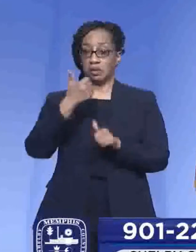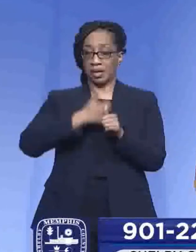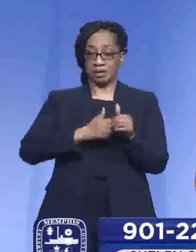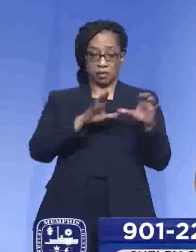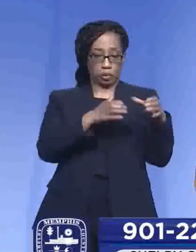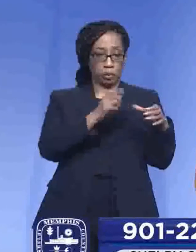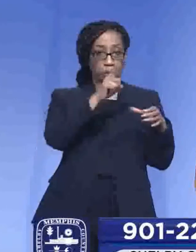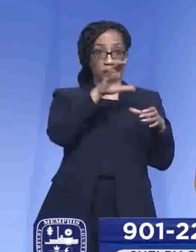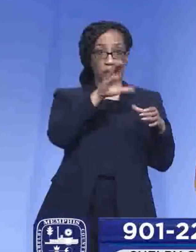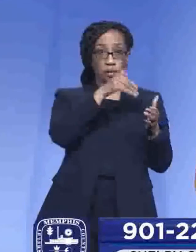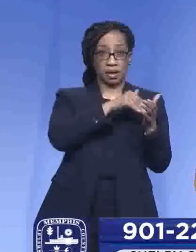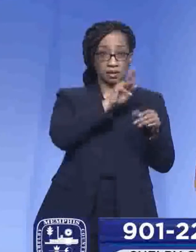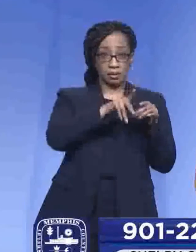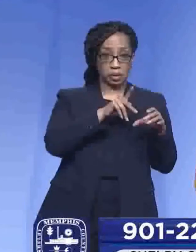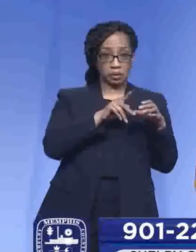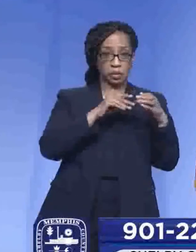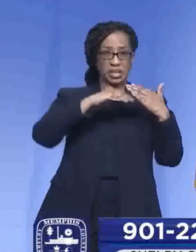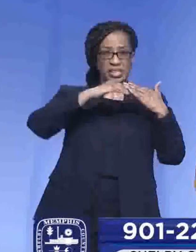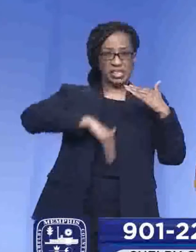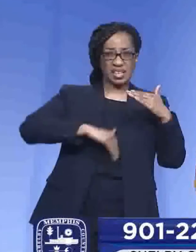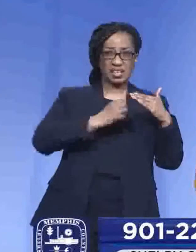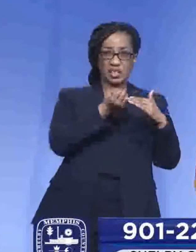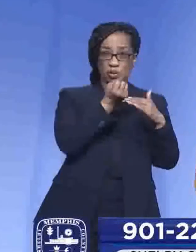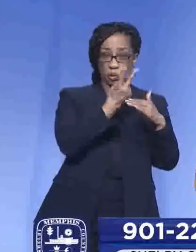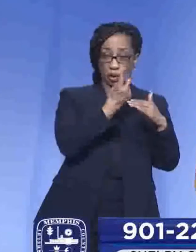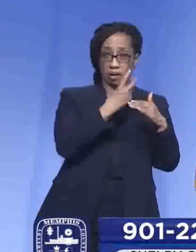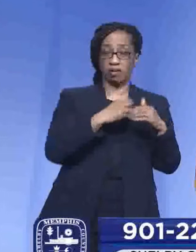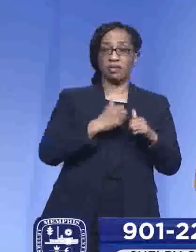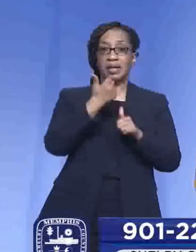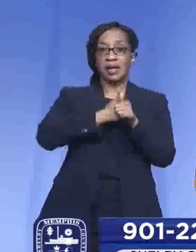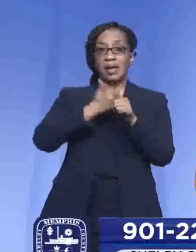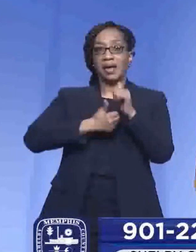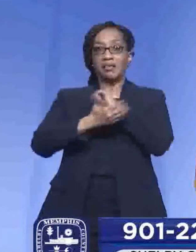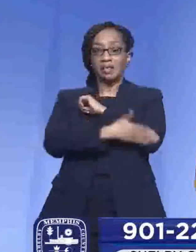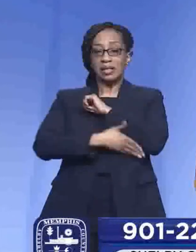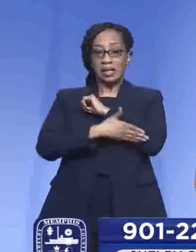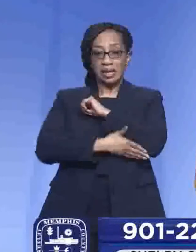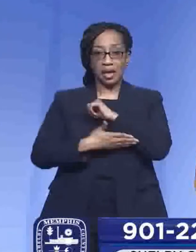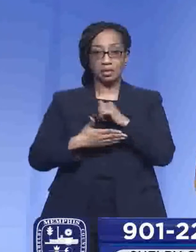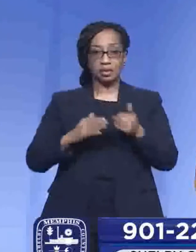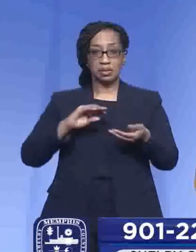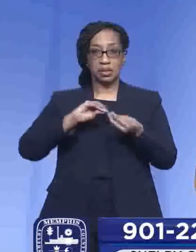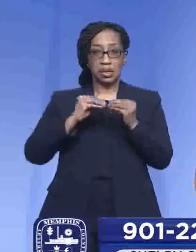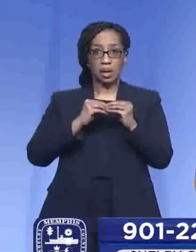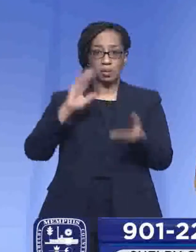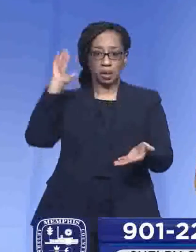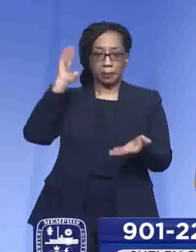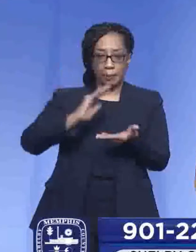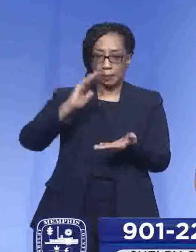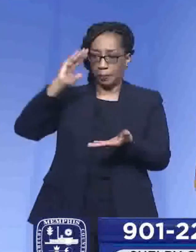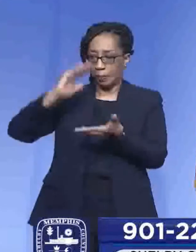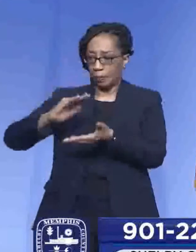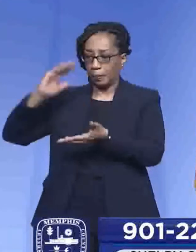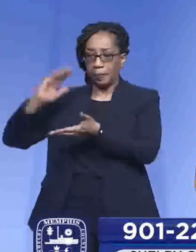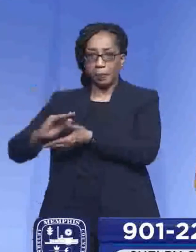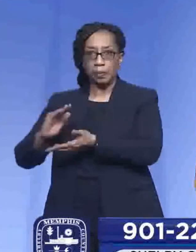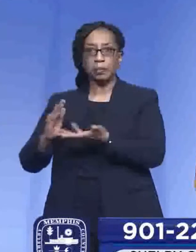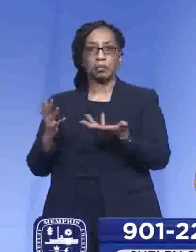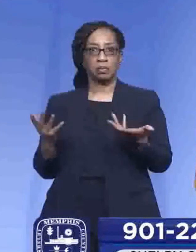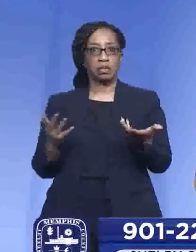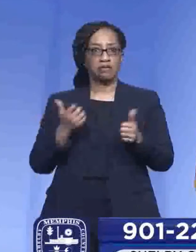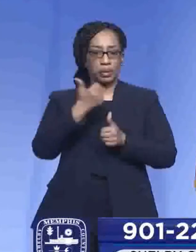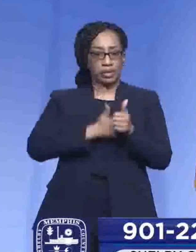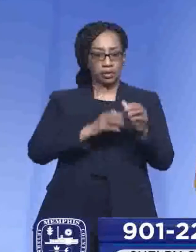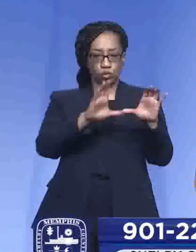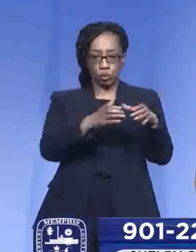that are being diagnosed, and all the counties in the Mid-South have similarly low case rates per 100,000. So